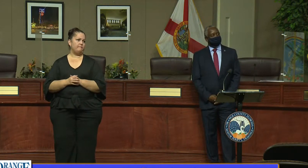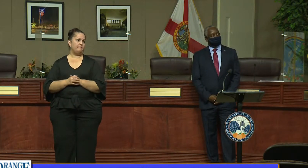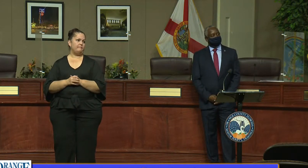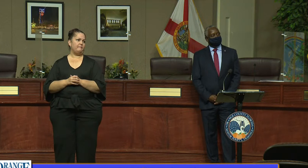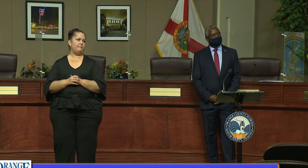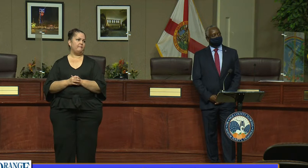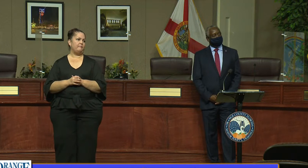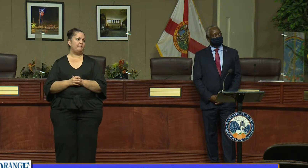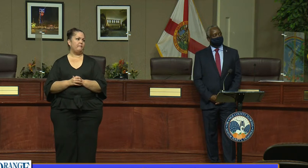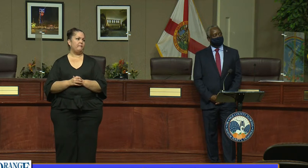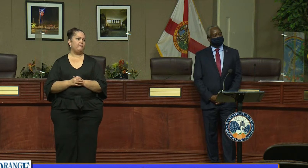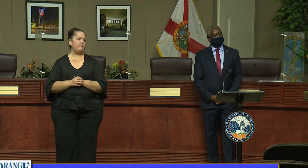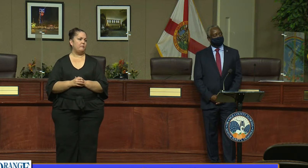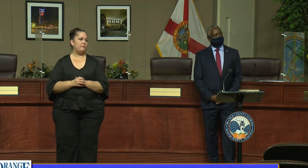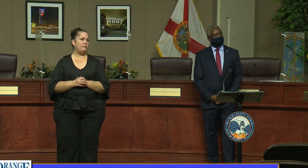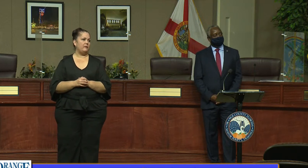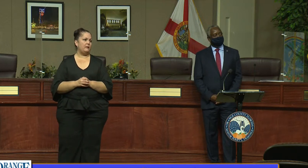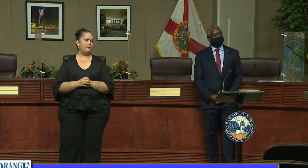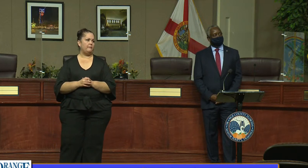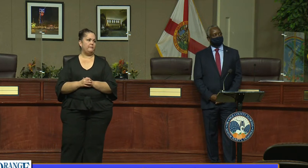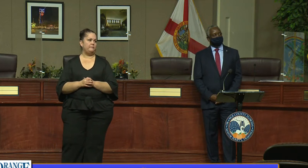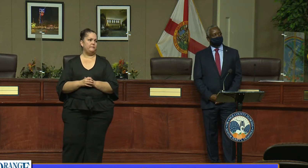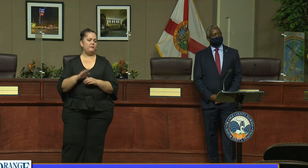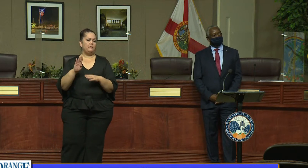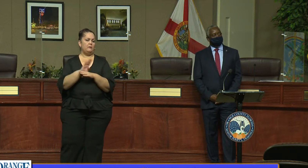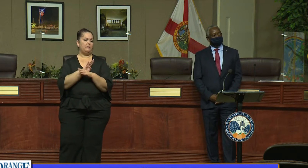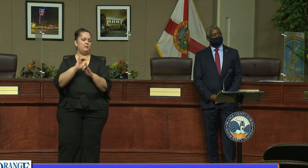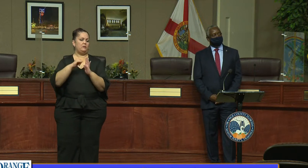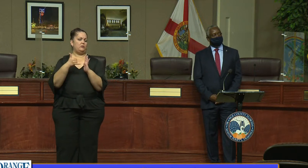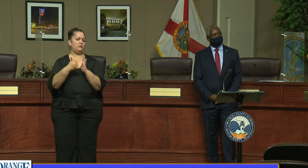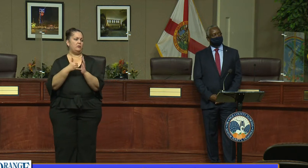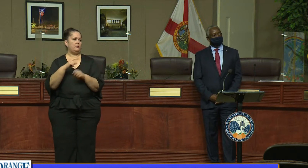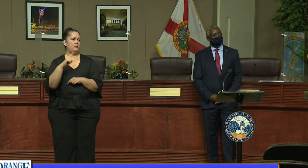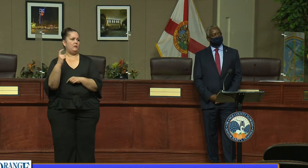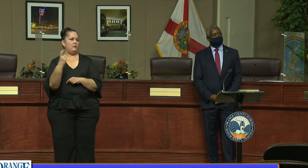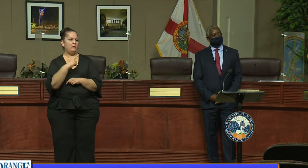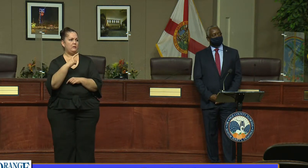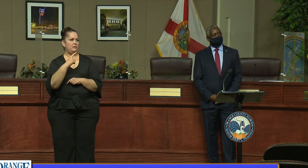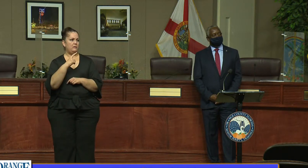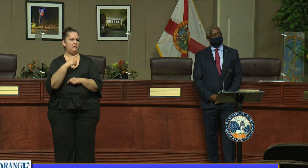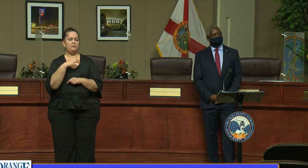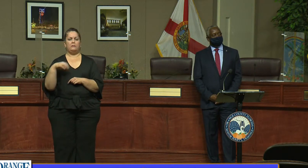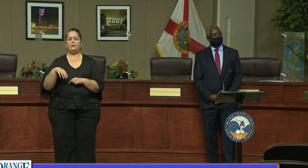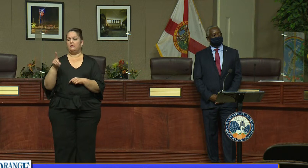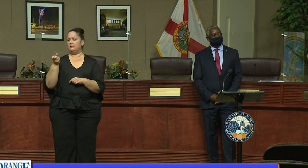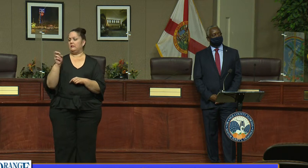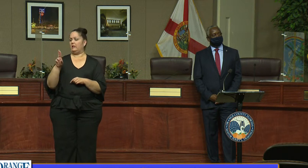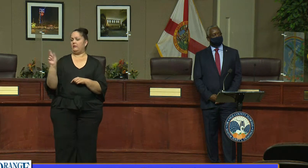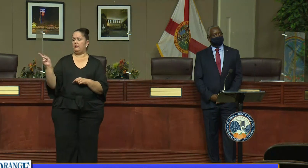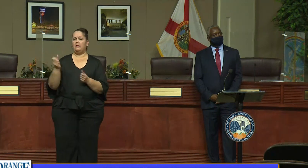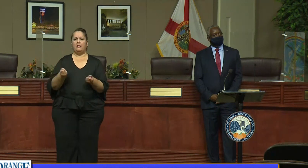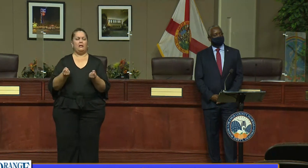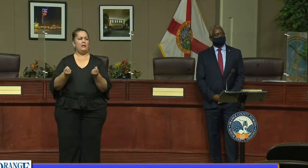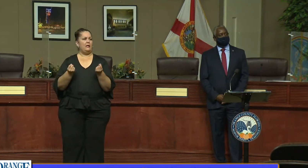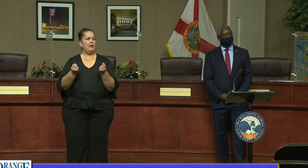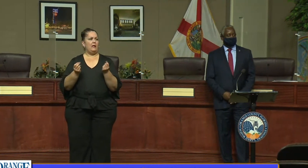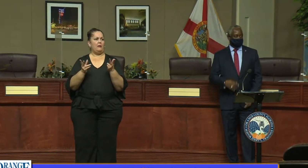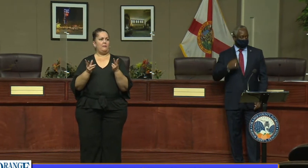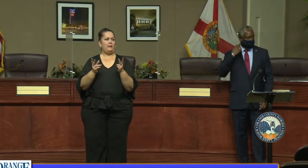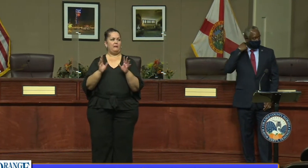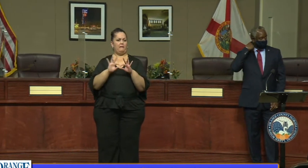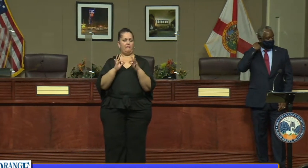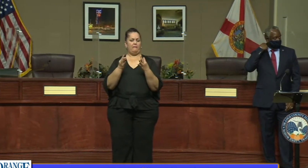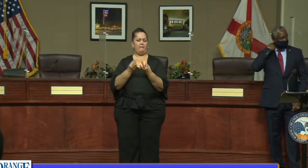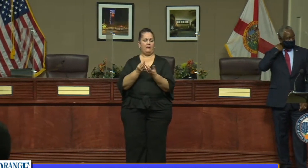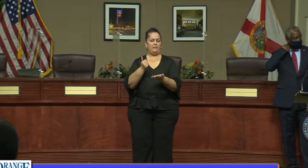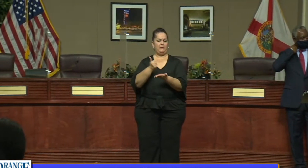Final question from Ryan Lynch from the Orlando Business Journal. For Mayor Dyer, how many households is the city looking to help with the